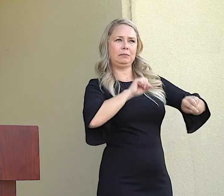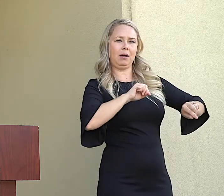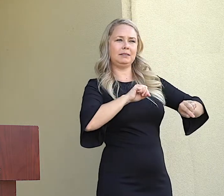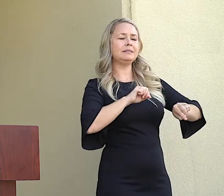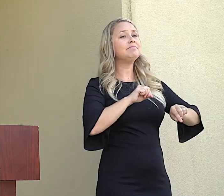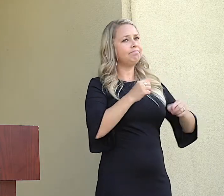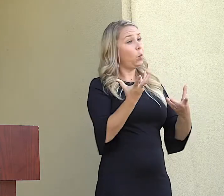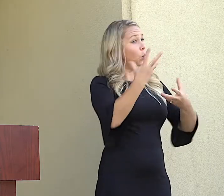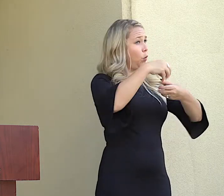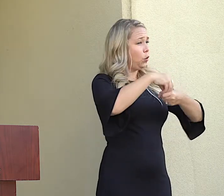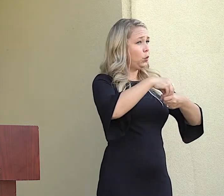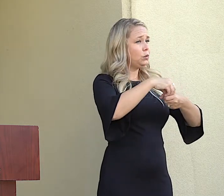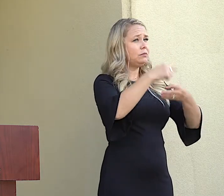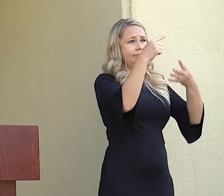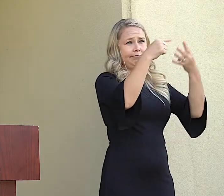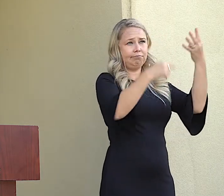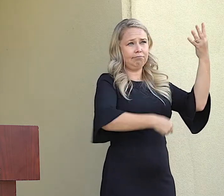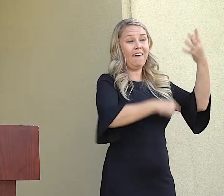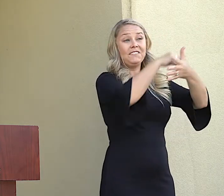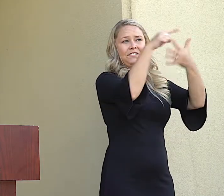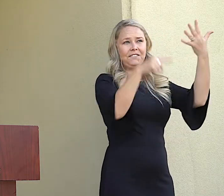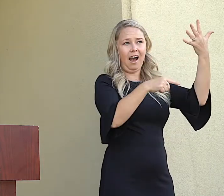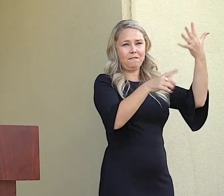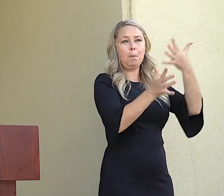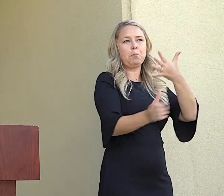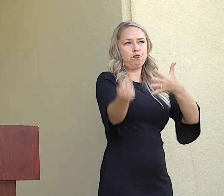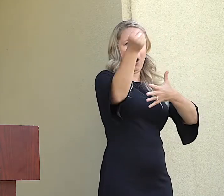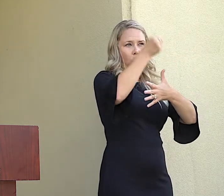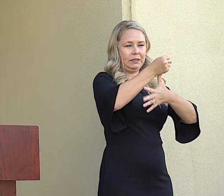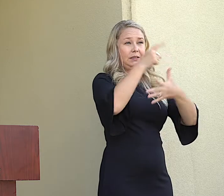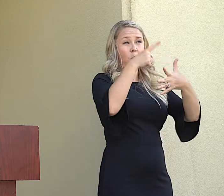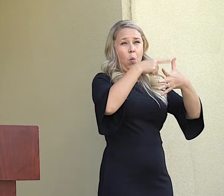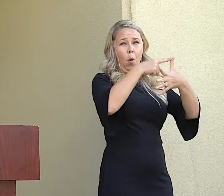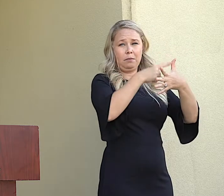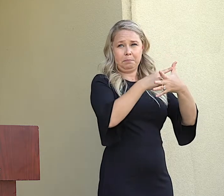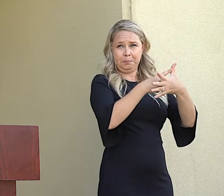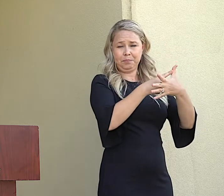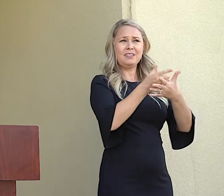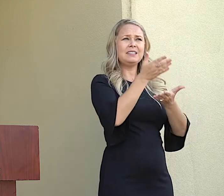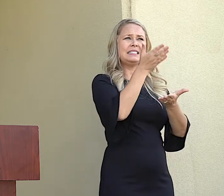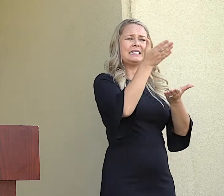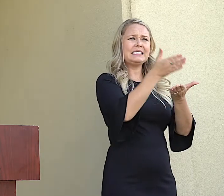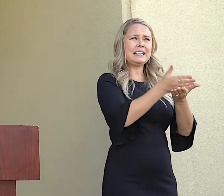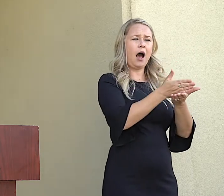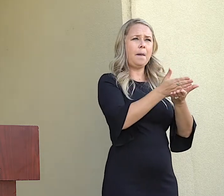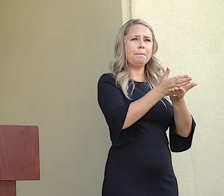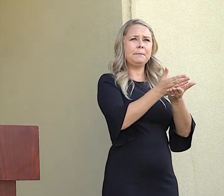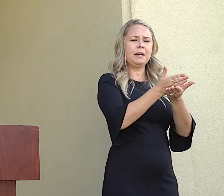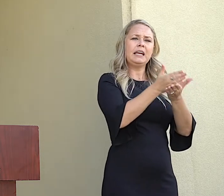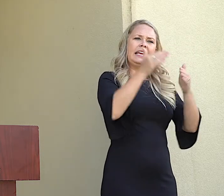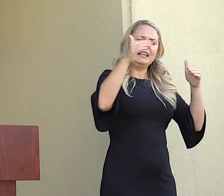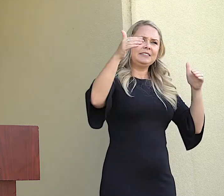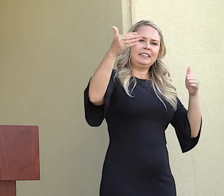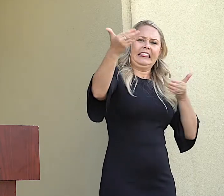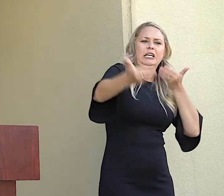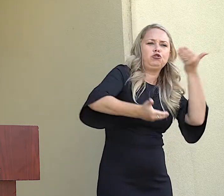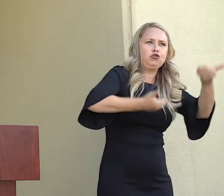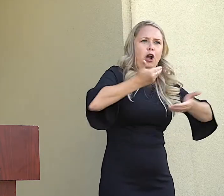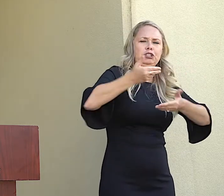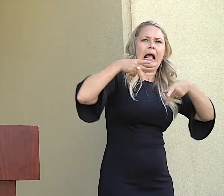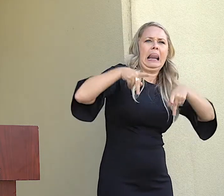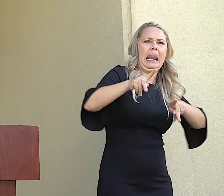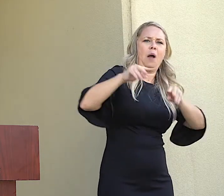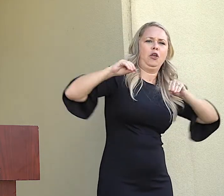which encompasses the following 5 priorities. 1, stopping the introduction and disrupting